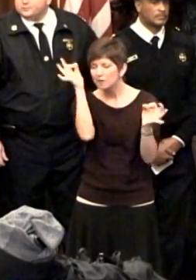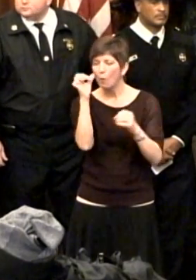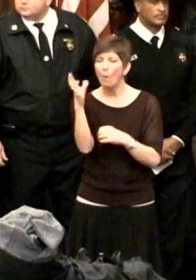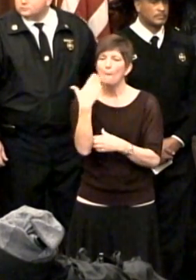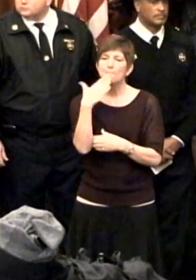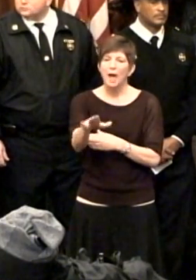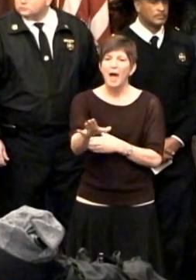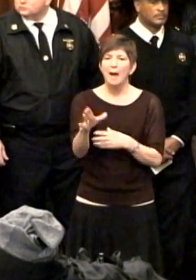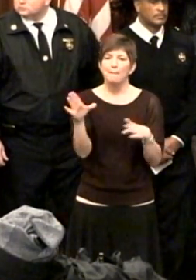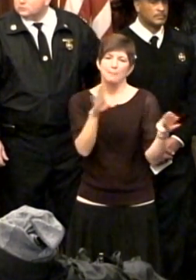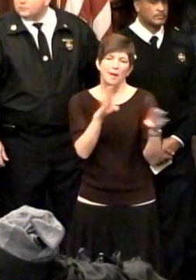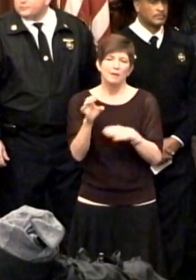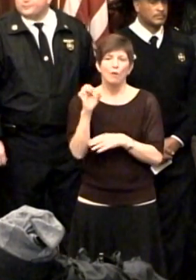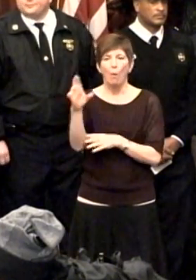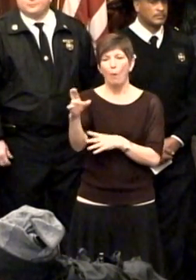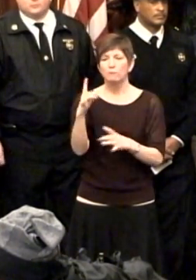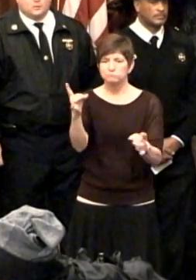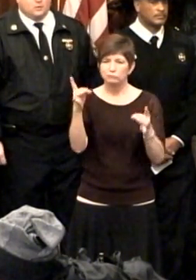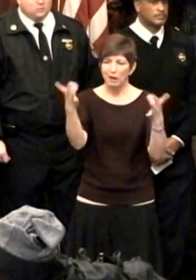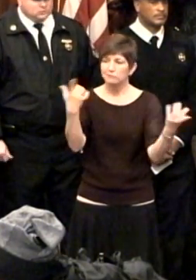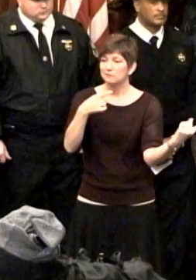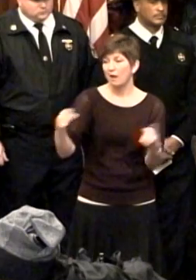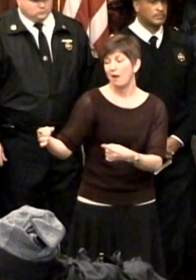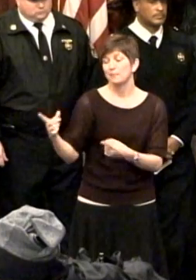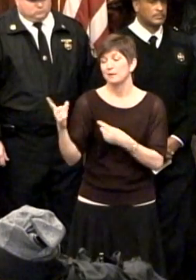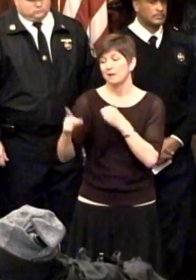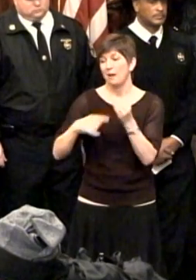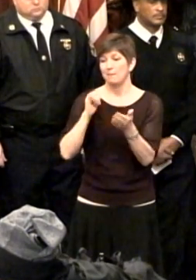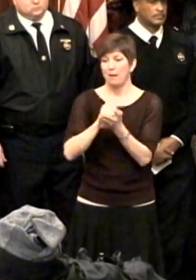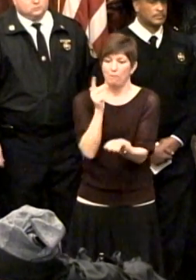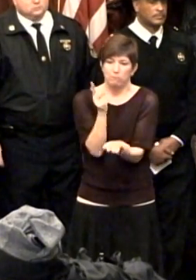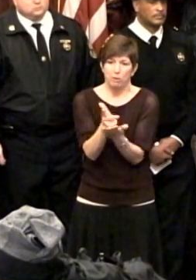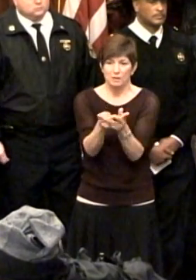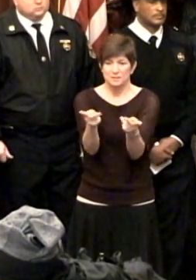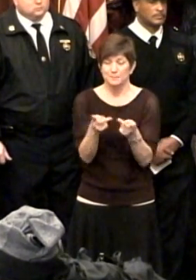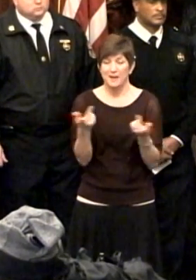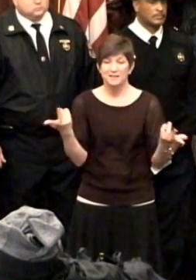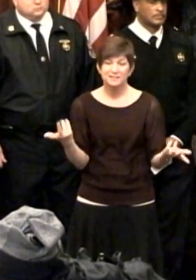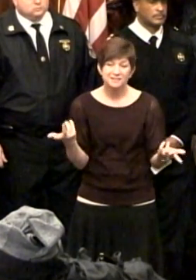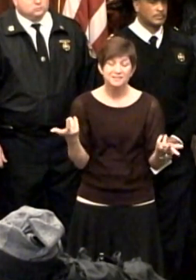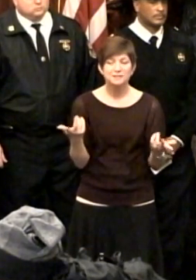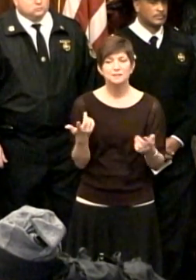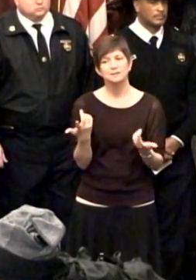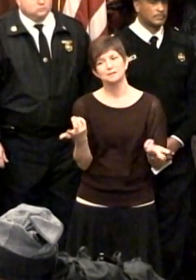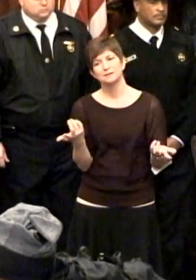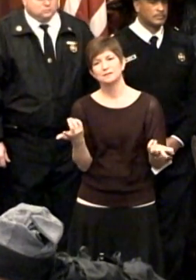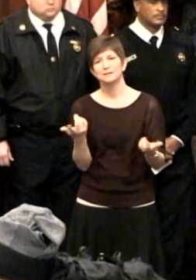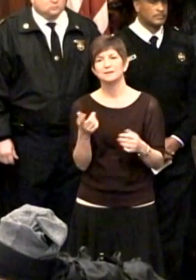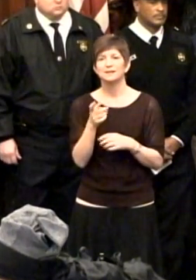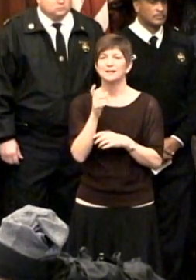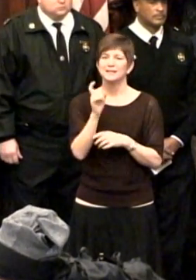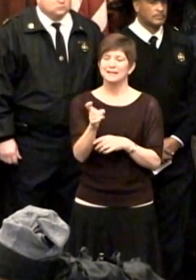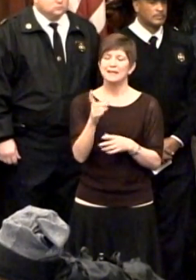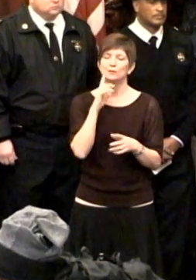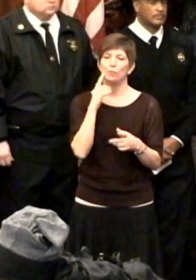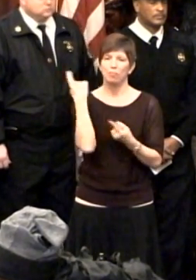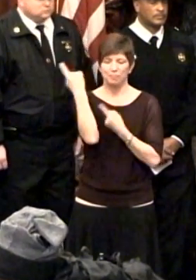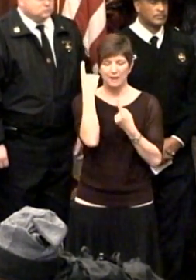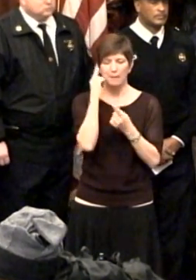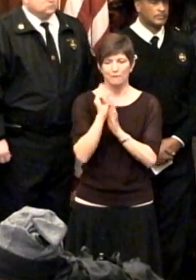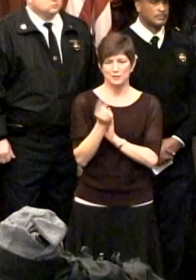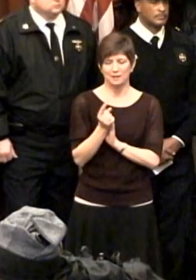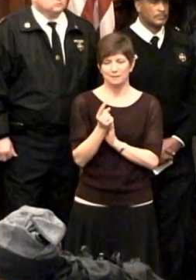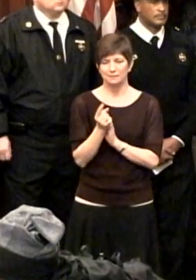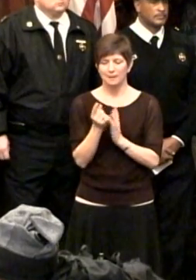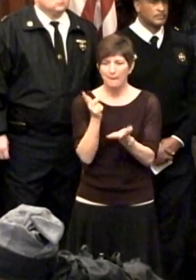bad behavior or even tragedy take place about a parking space. I mean, you got to back up for a second. It's a